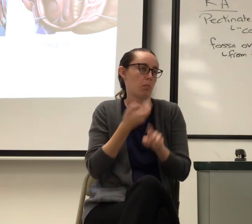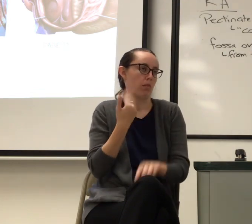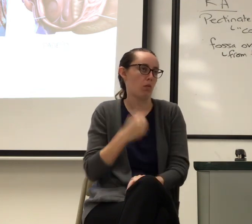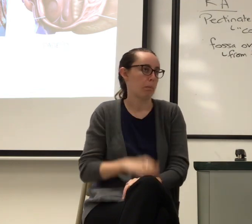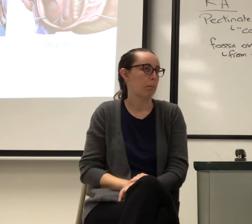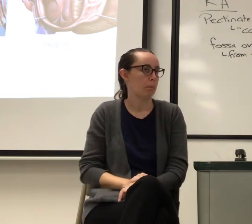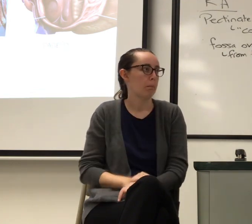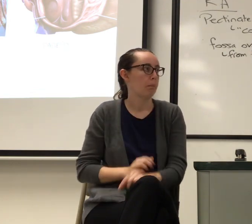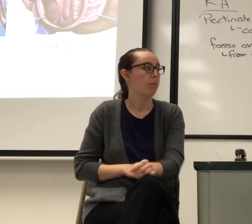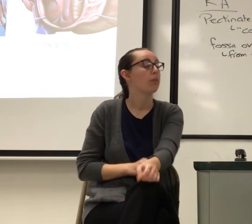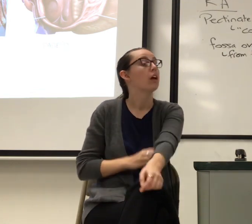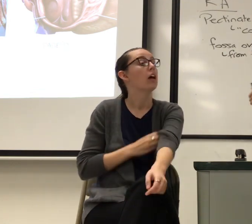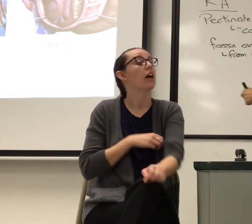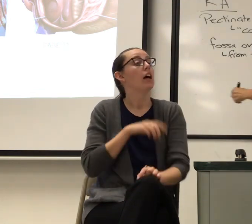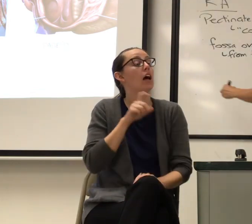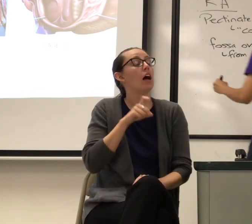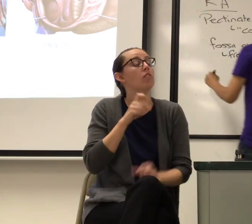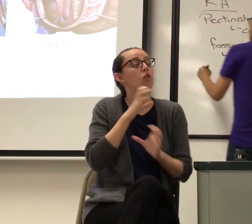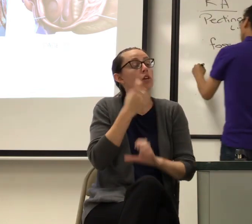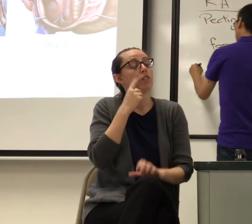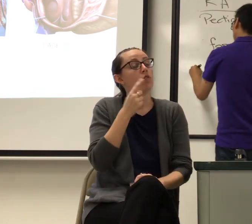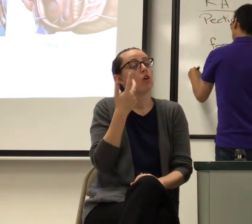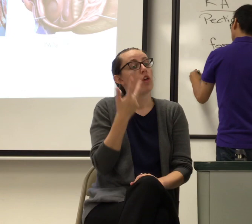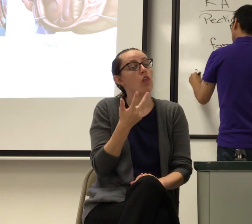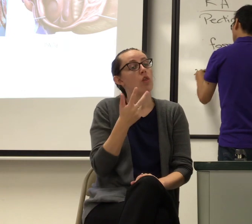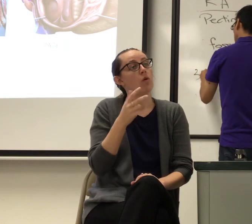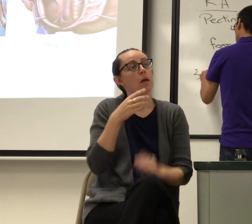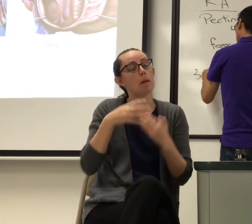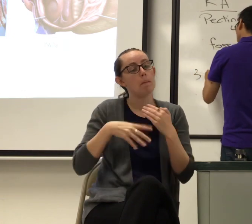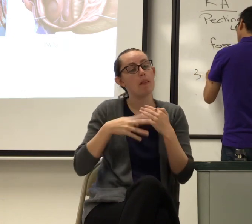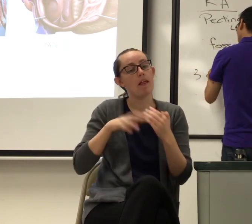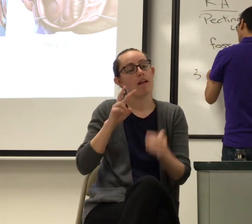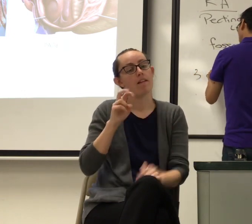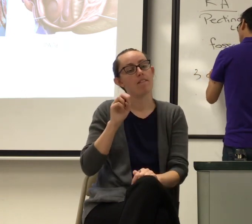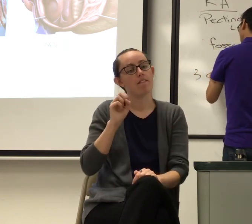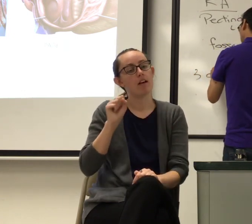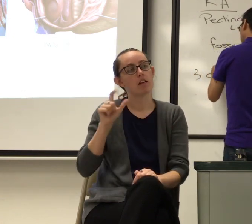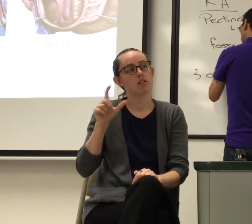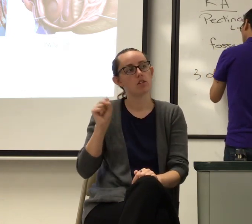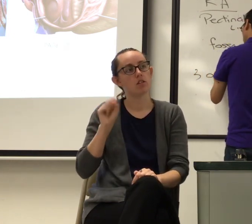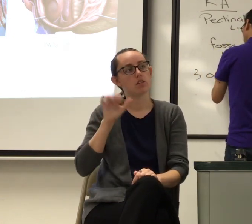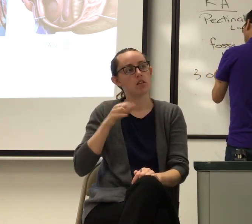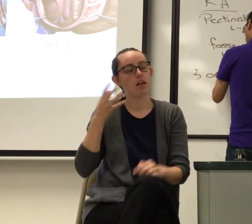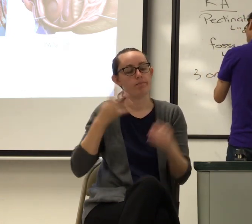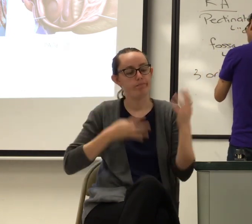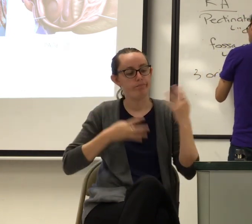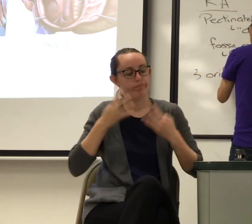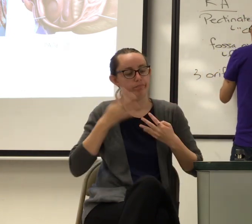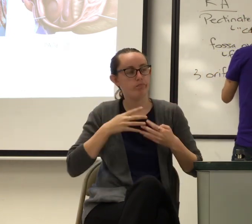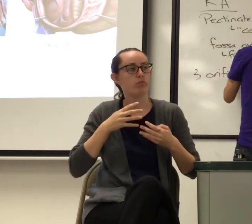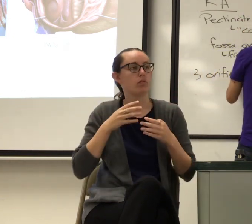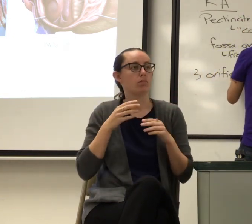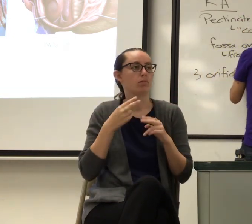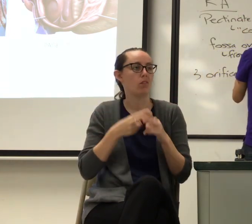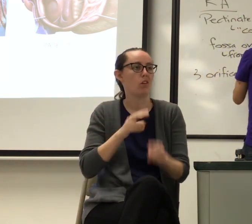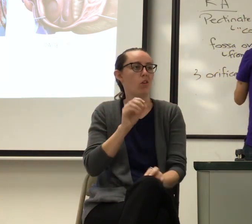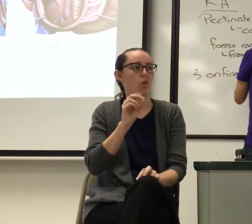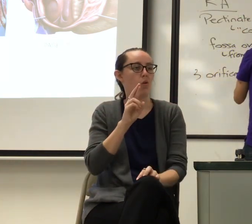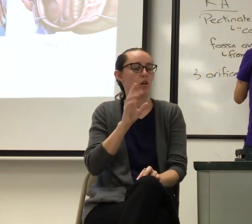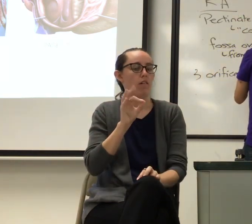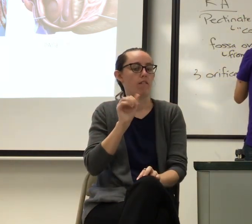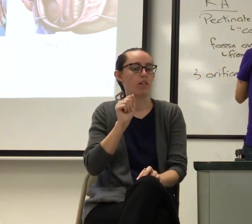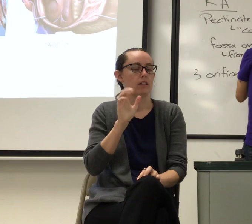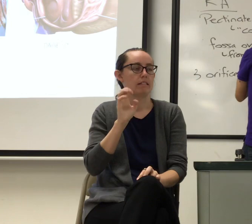three blood vessels that drain into it. 3 orifices opening, 3 orifices